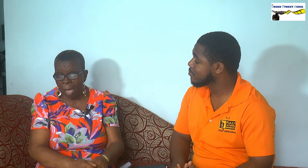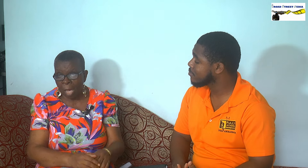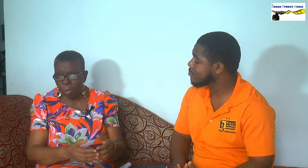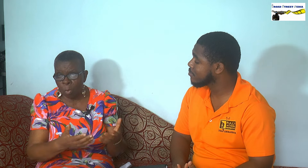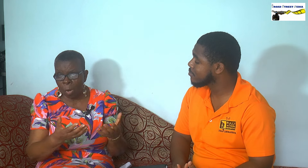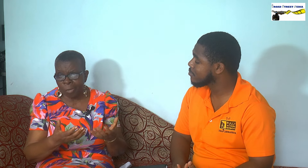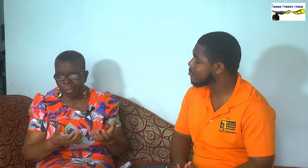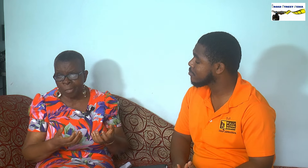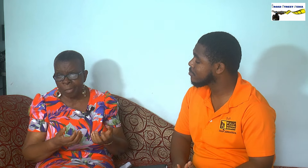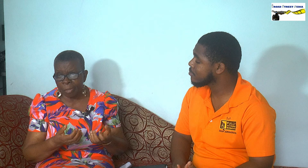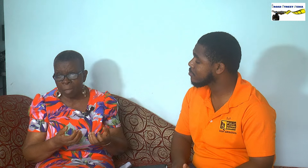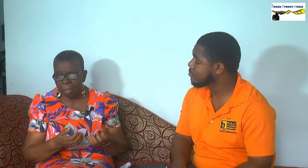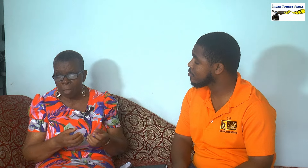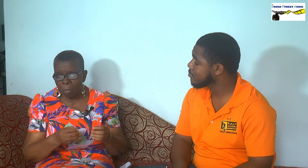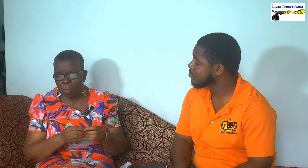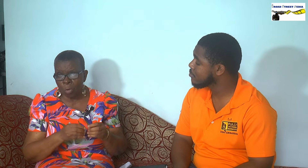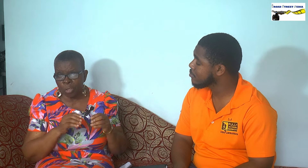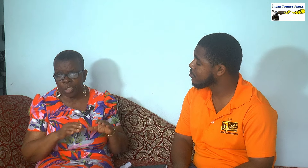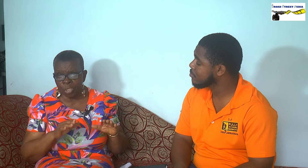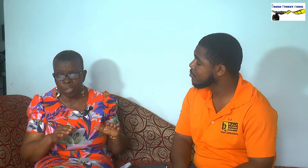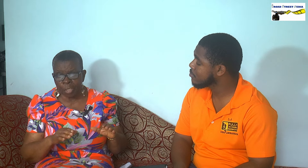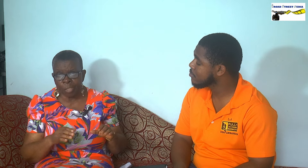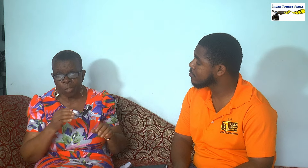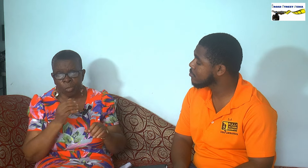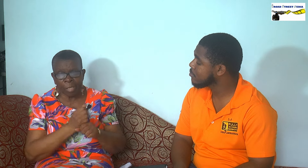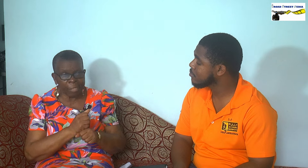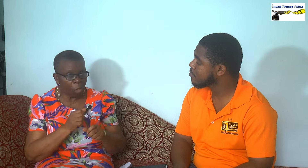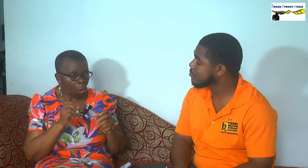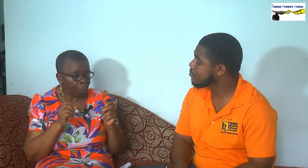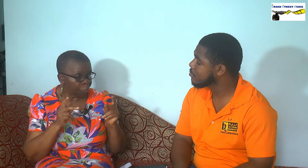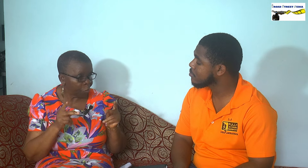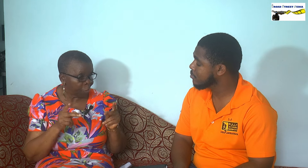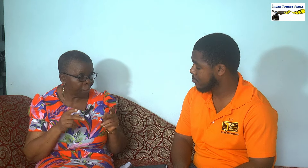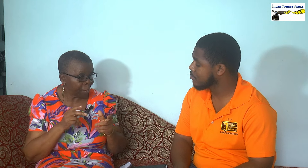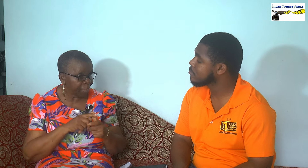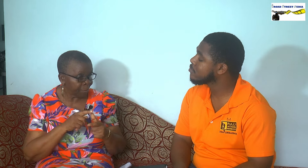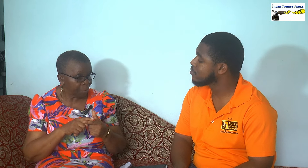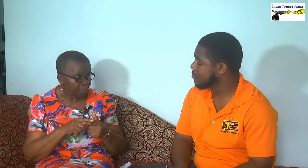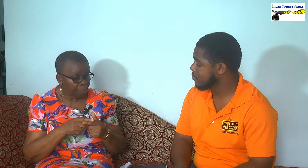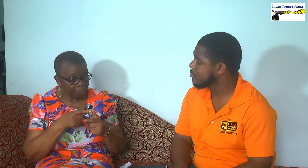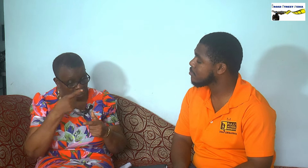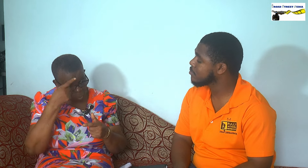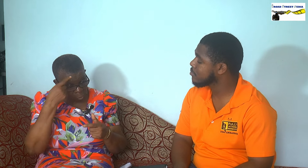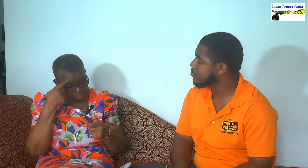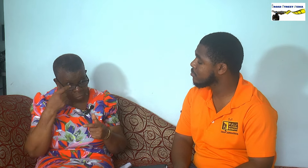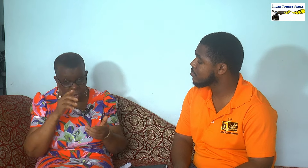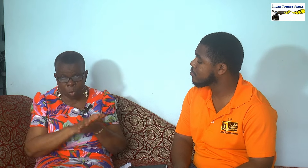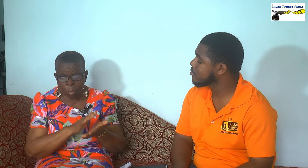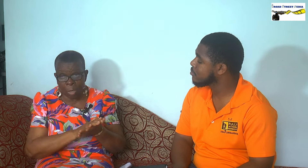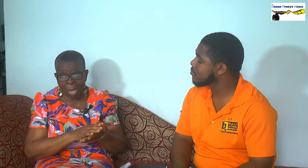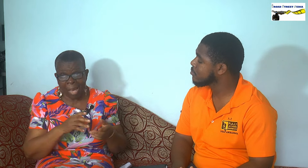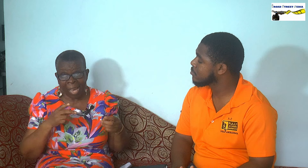I want more children to get the opportunity then, because the school